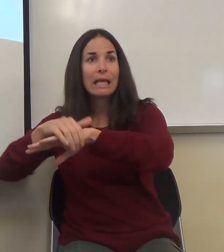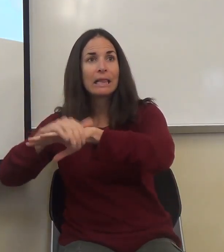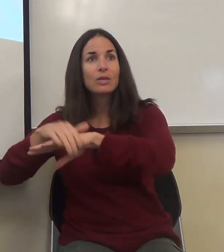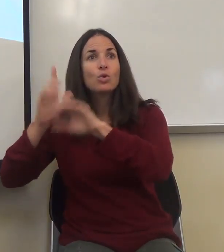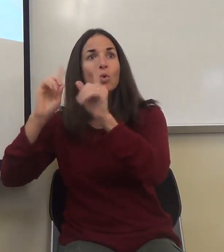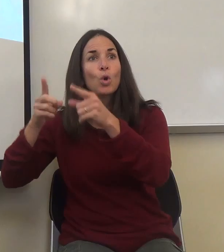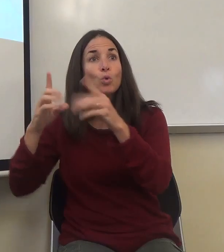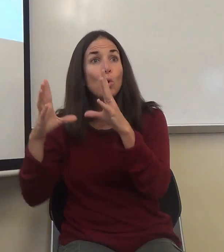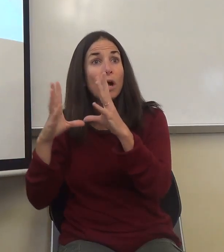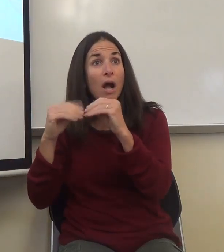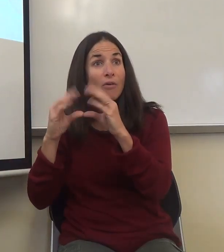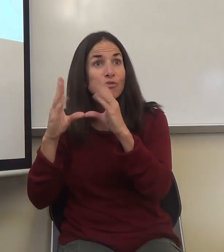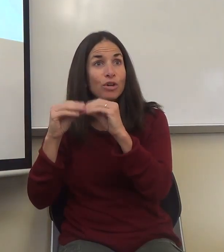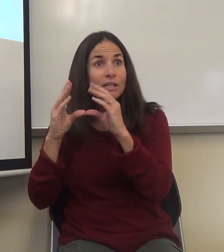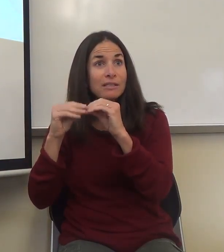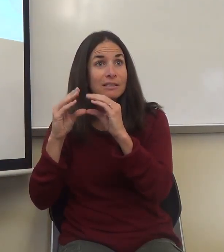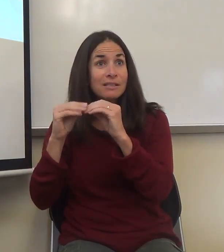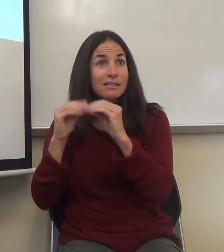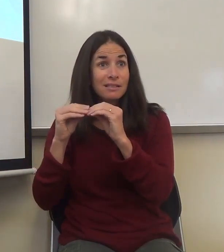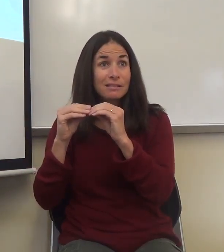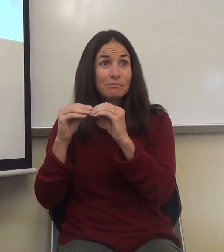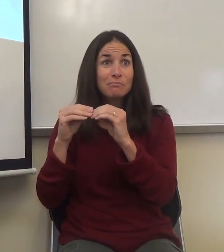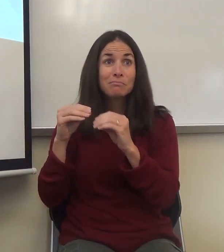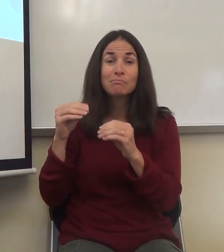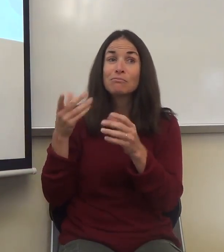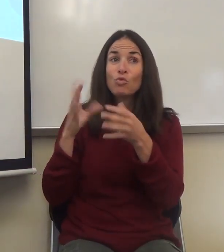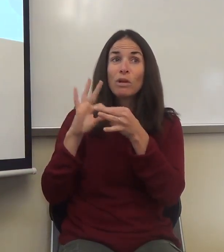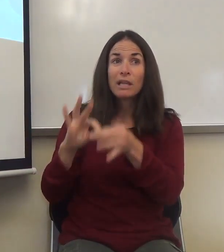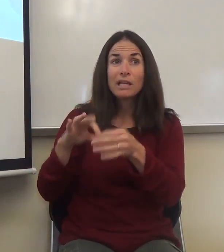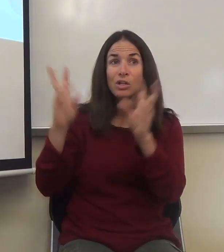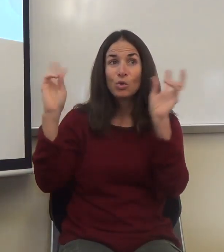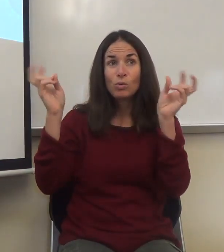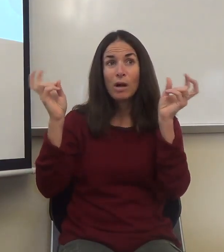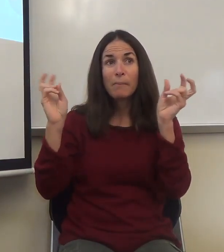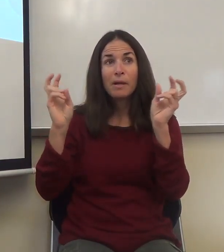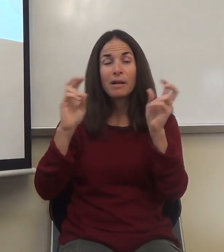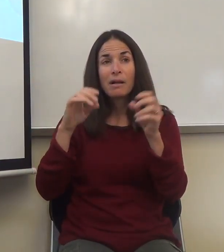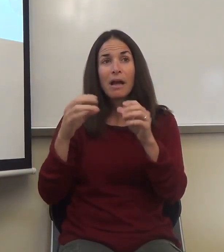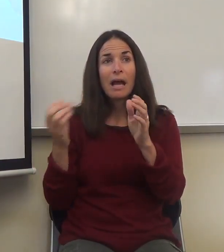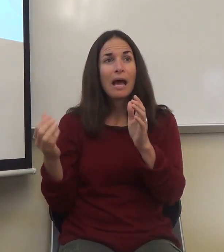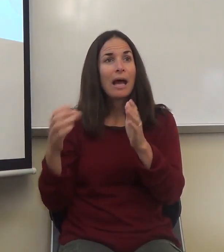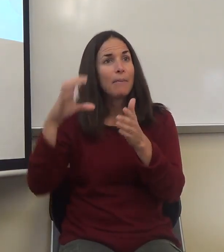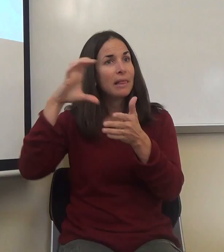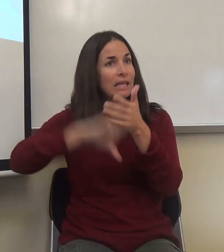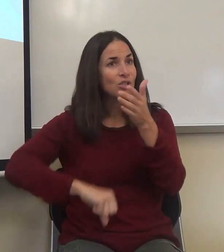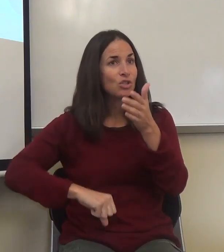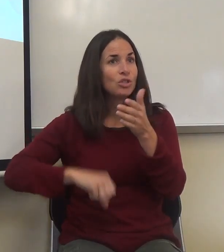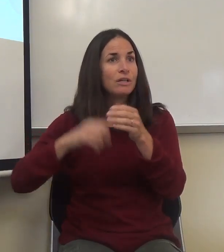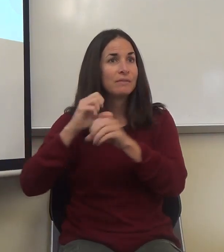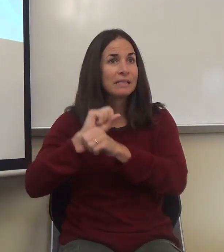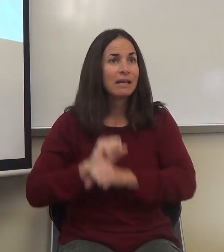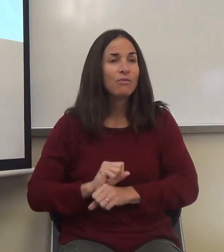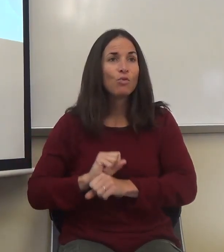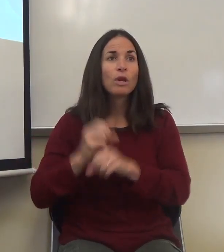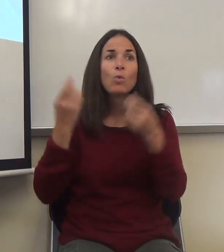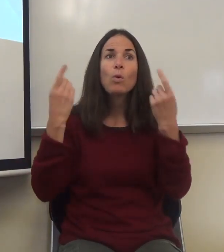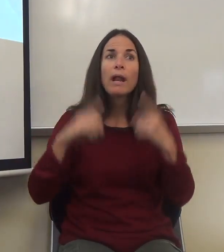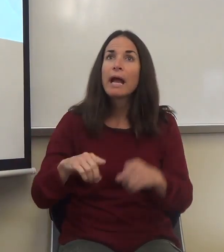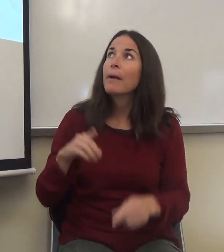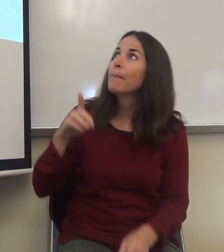trip, but what was it like in 1860 to travel to England? How long did By it boat. take? Yeah, and